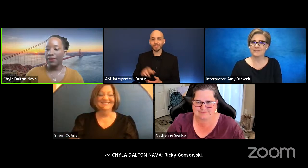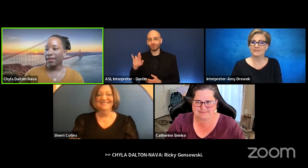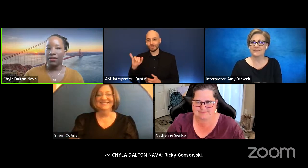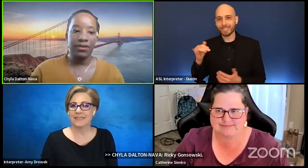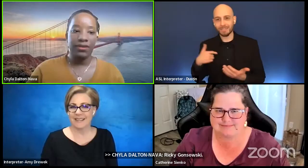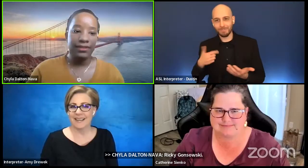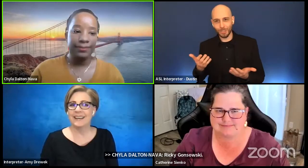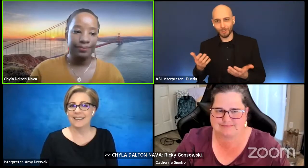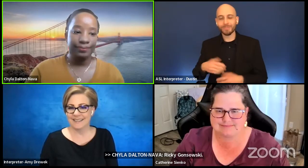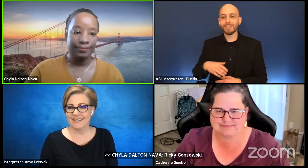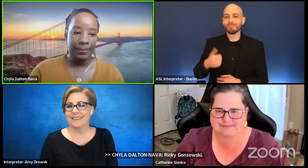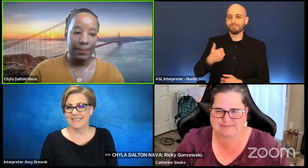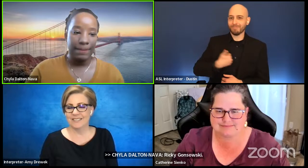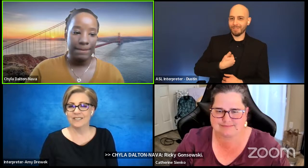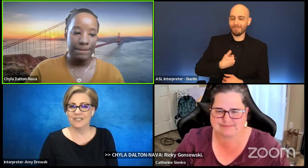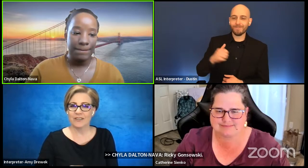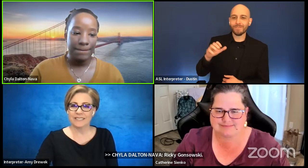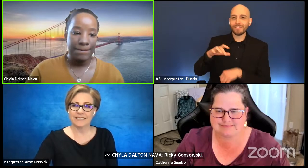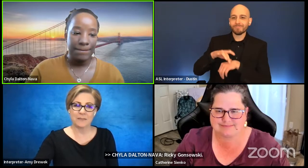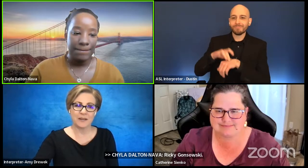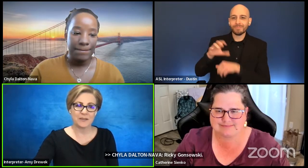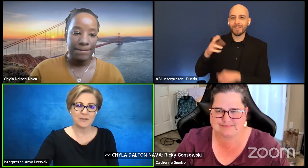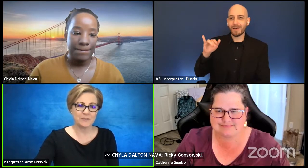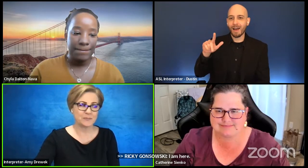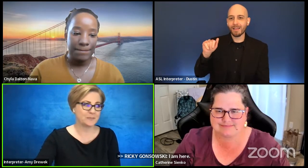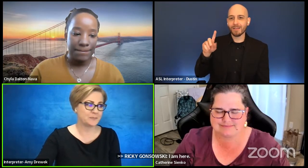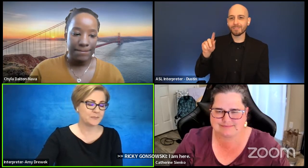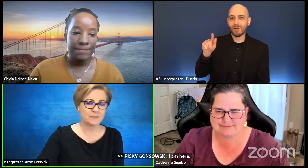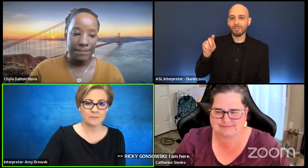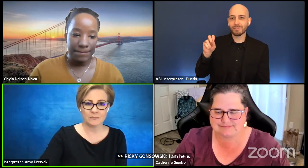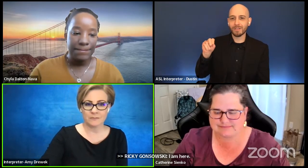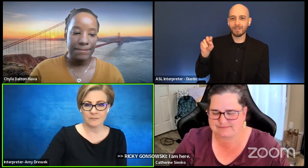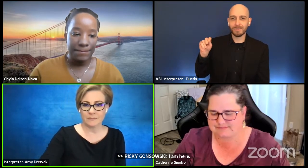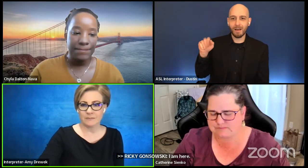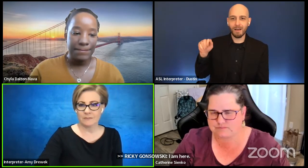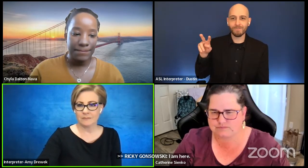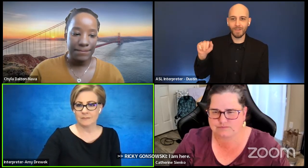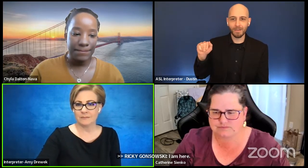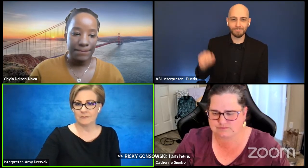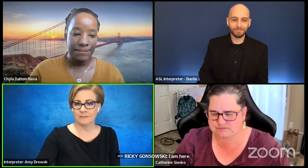myself, Kyla Dalton-Nava. Sherry says I'm here.